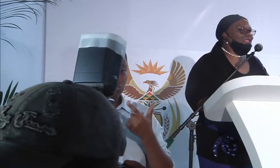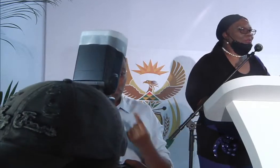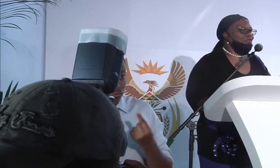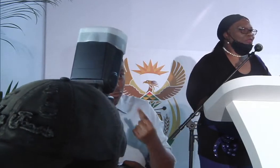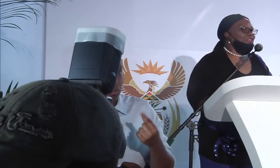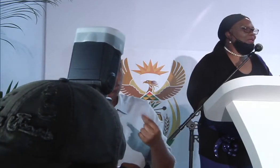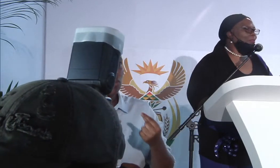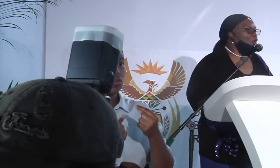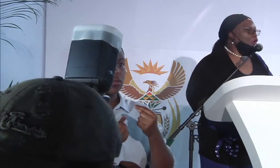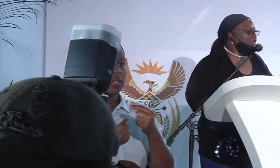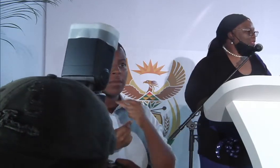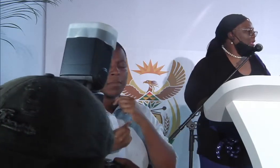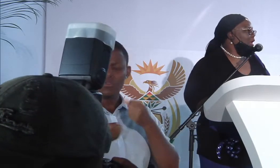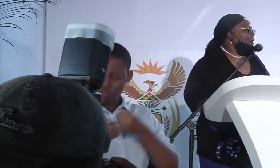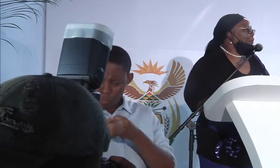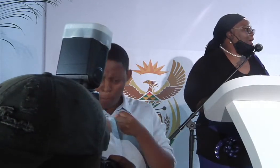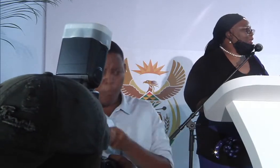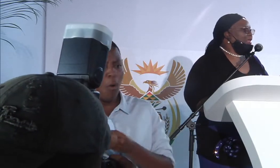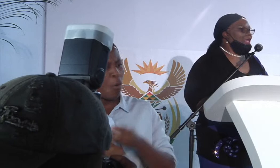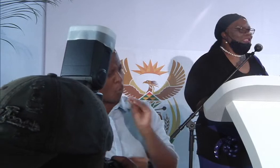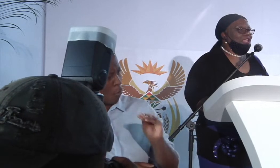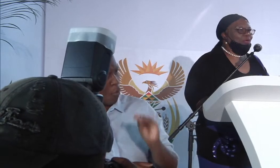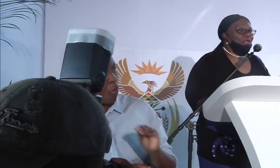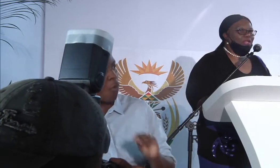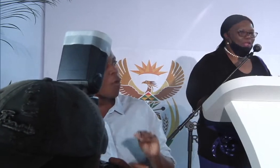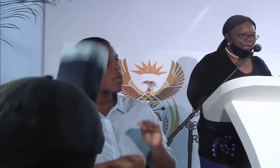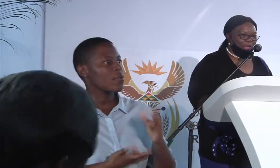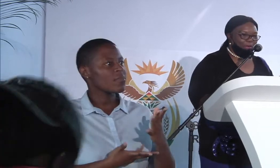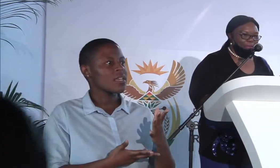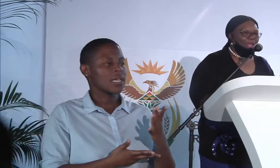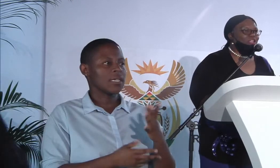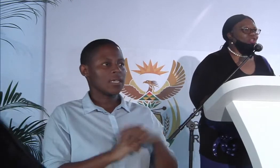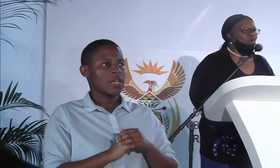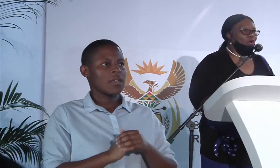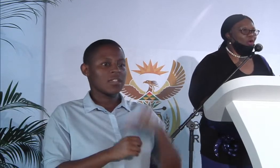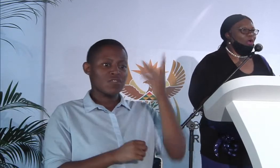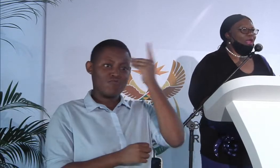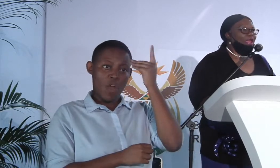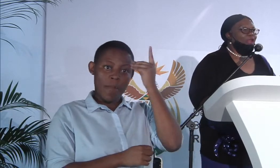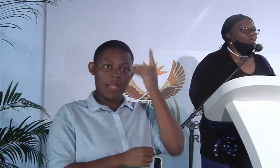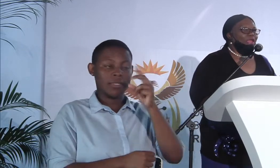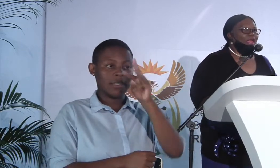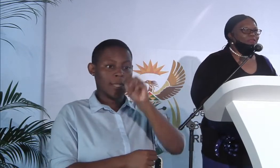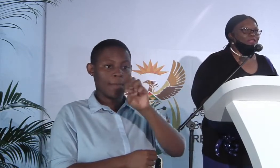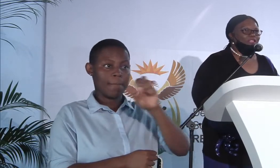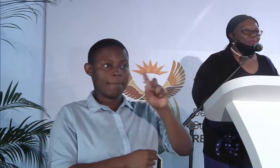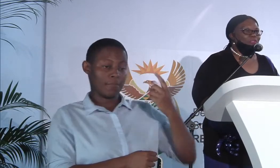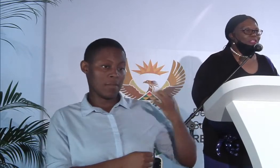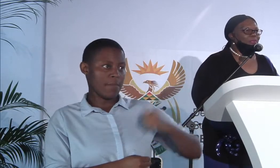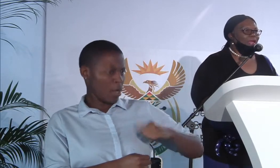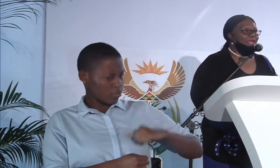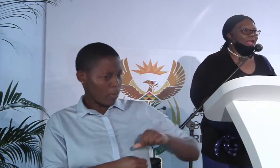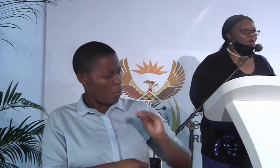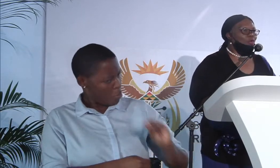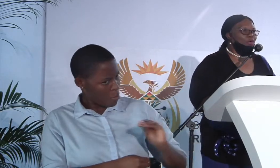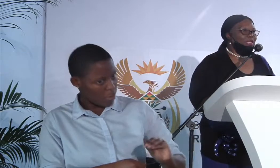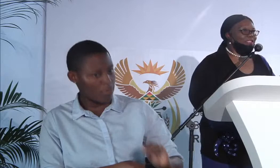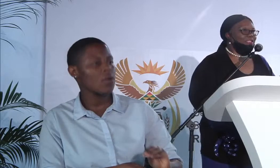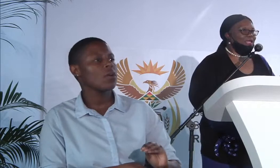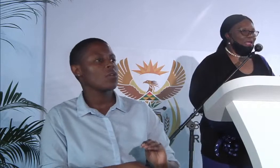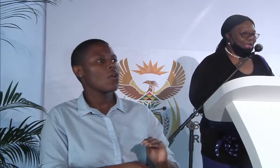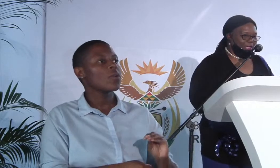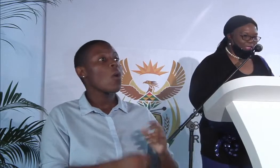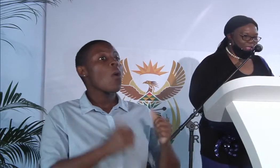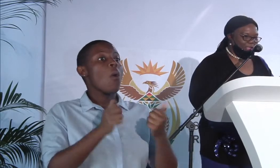happening in terms of the support by the eThekwini Metro and we have the deputy mayor who